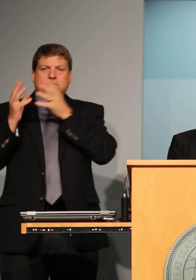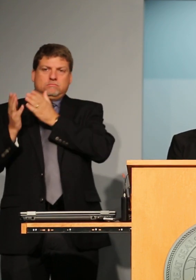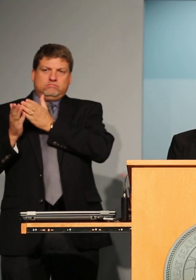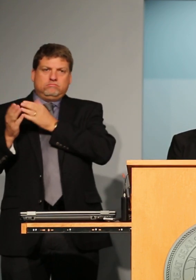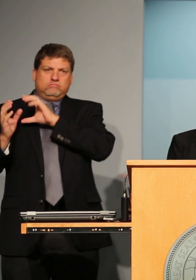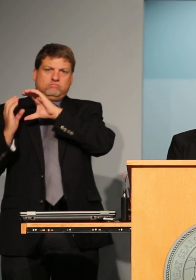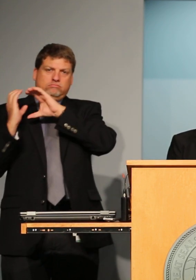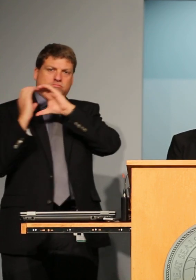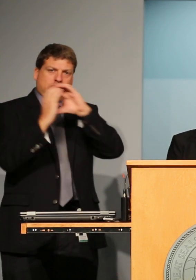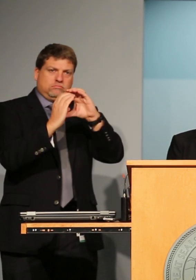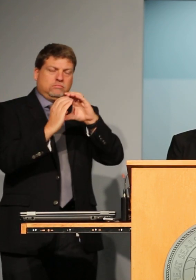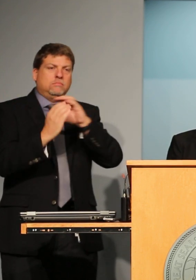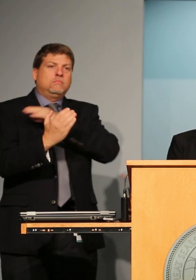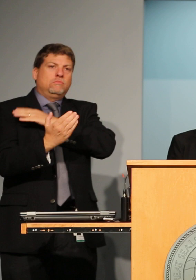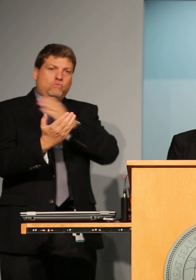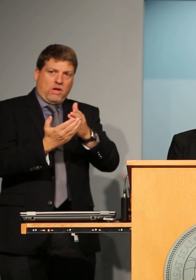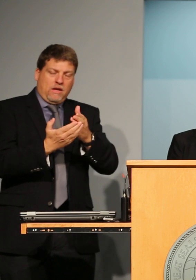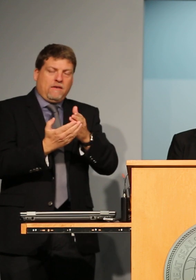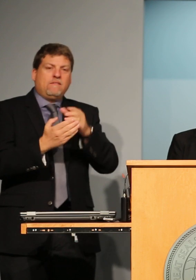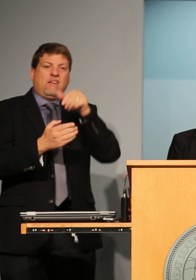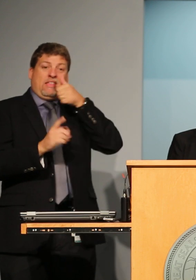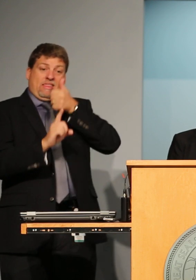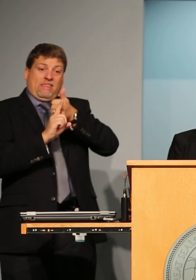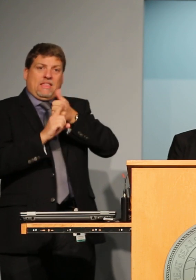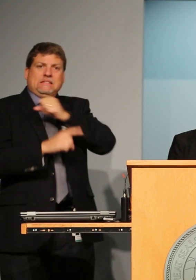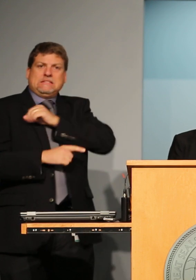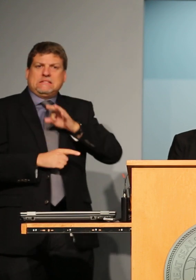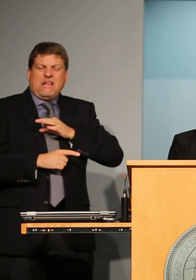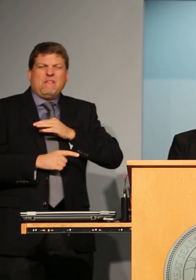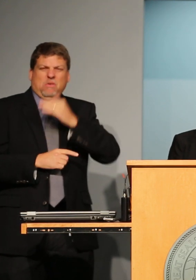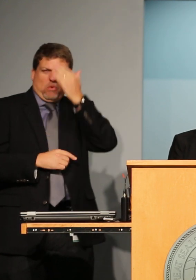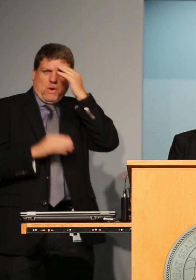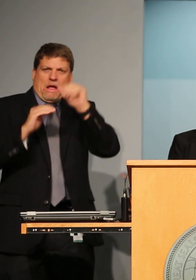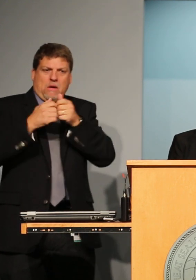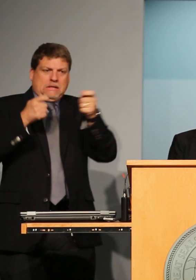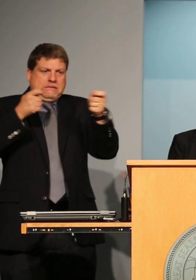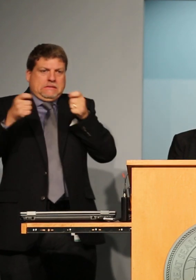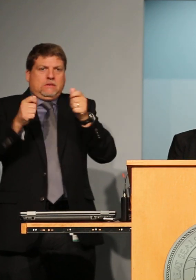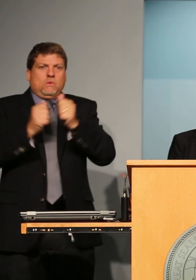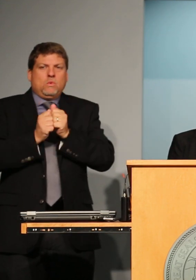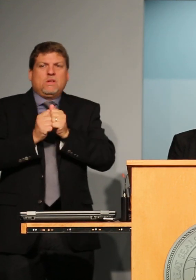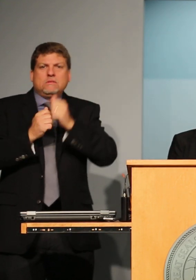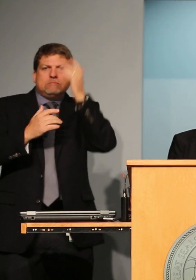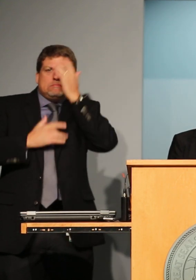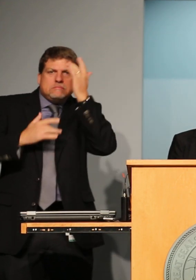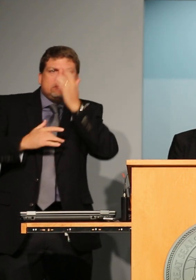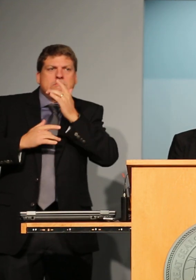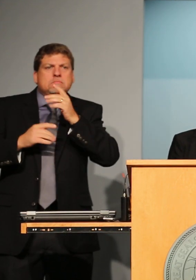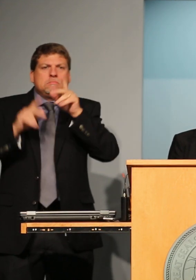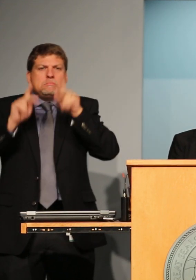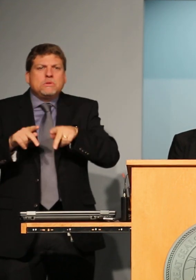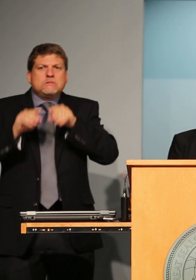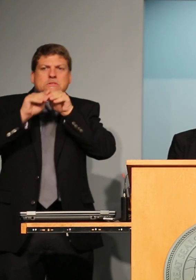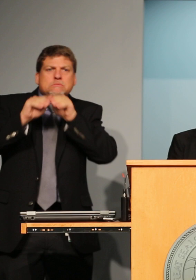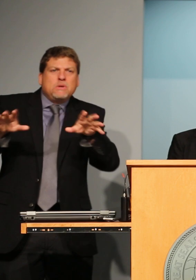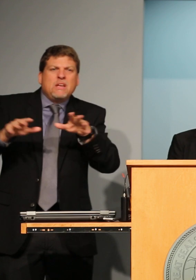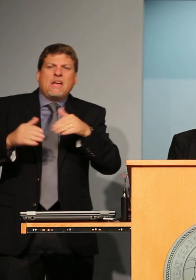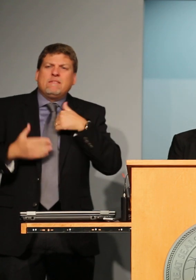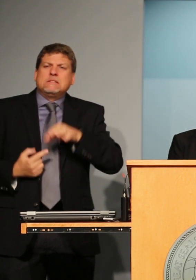properly prepared EMS staff in appropriate personal protective